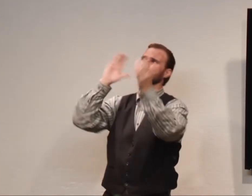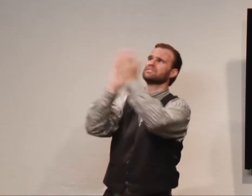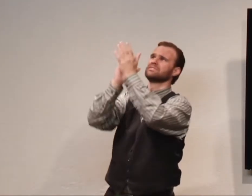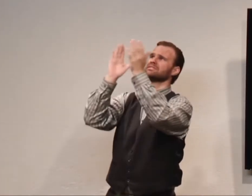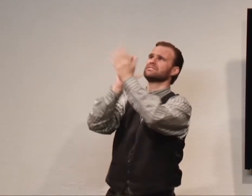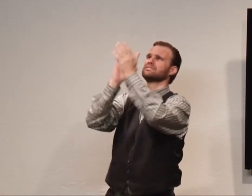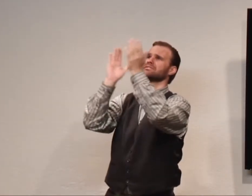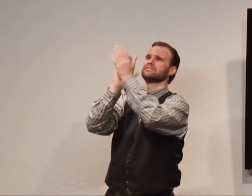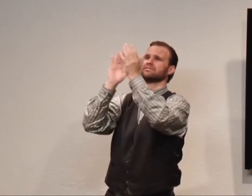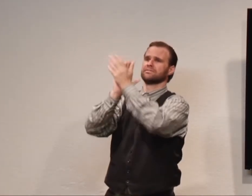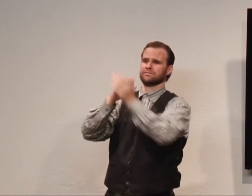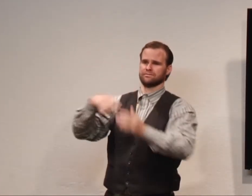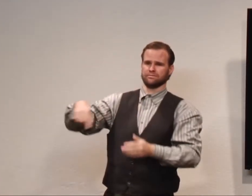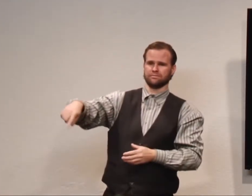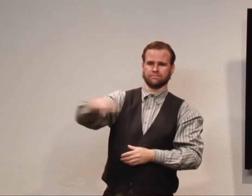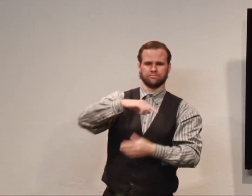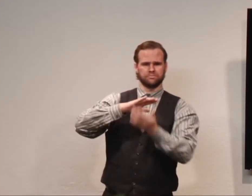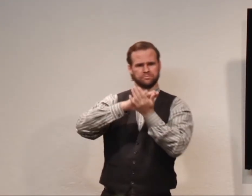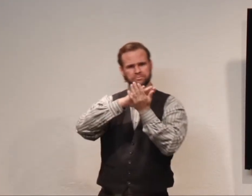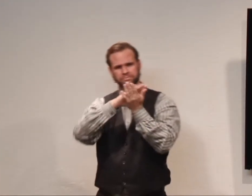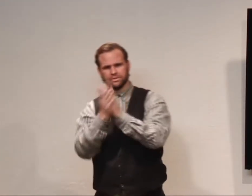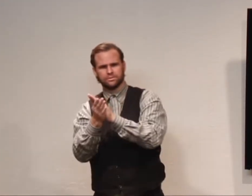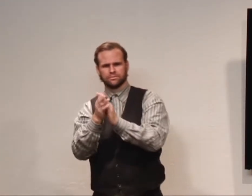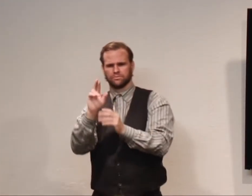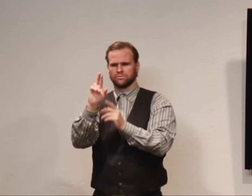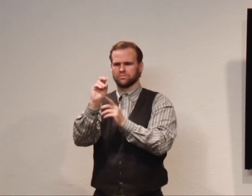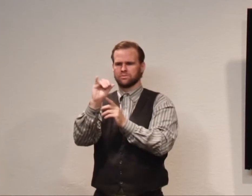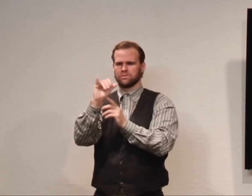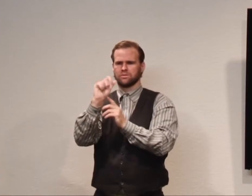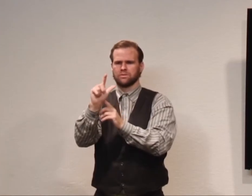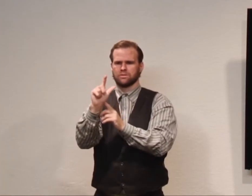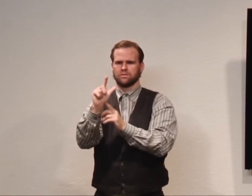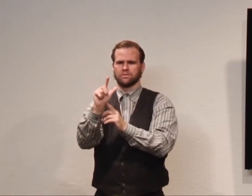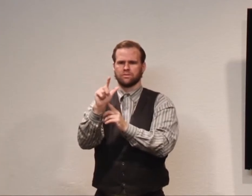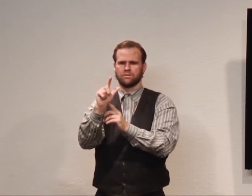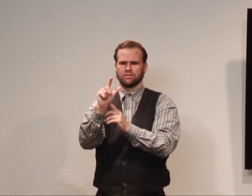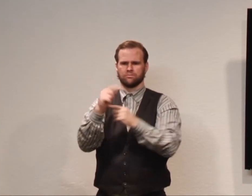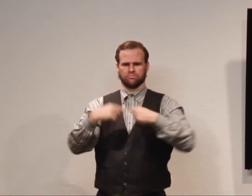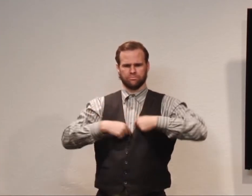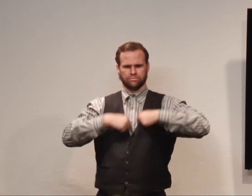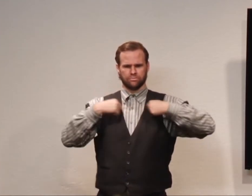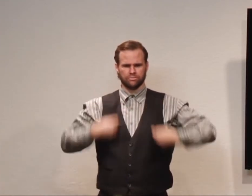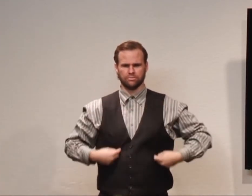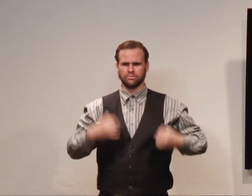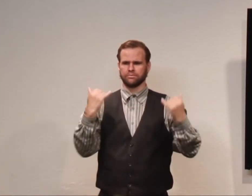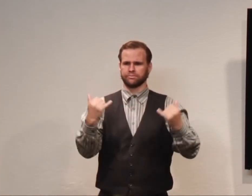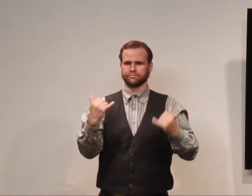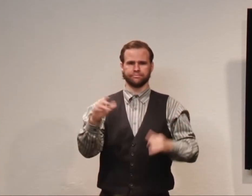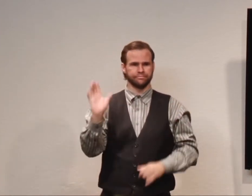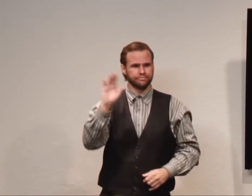are a royal priesthood who are to declare God's praises.